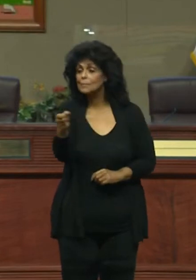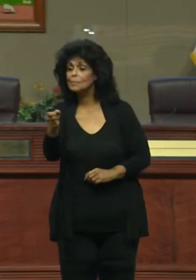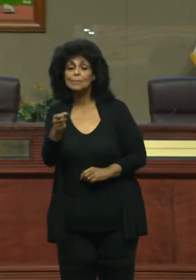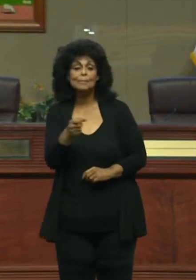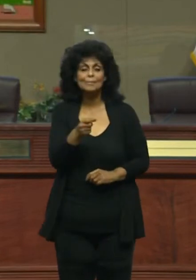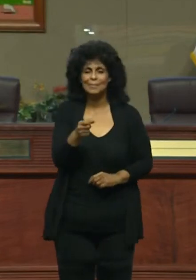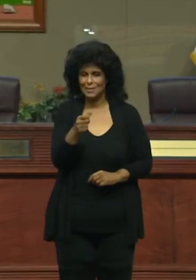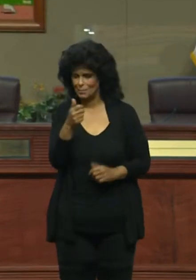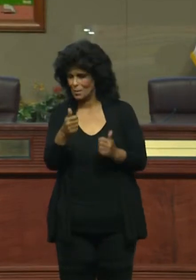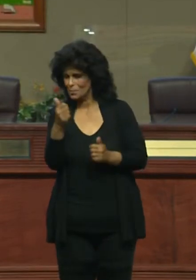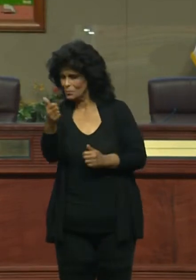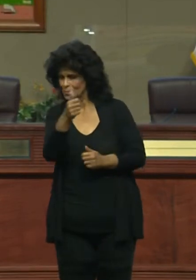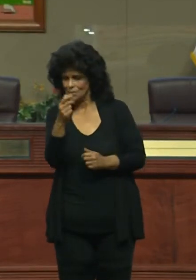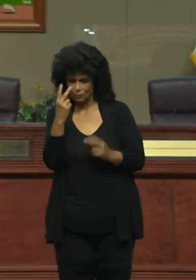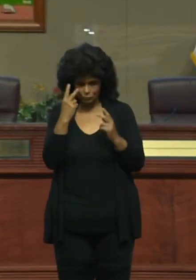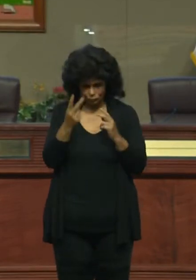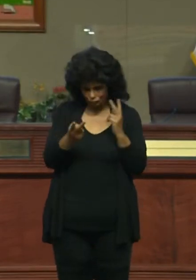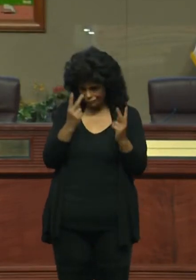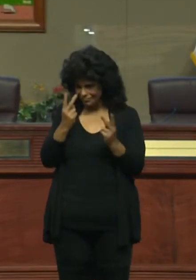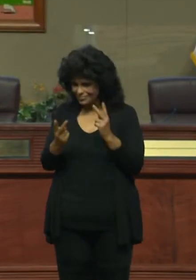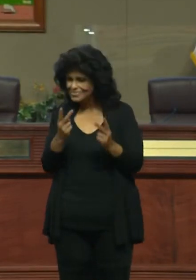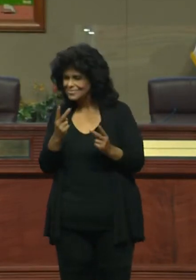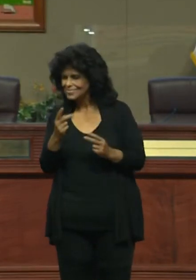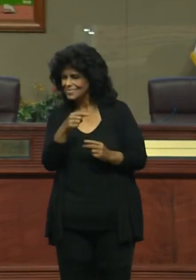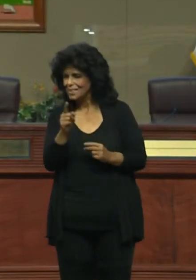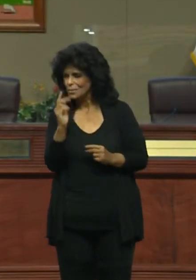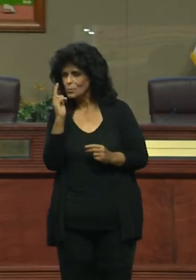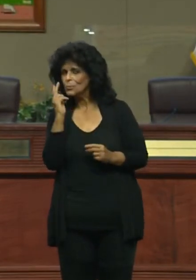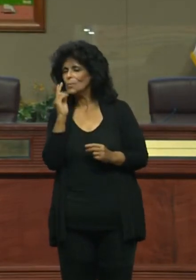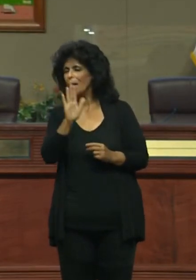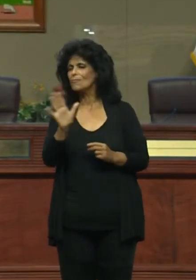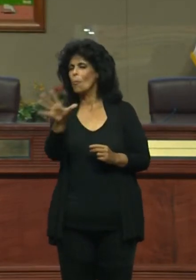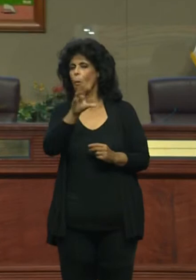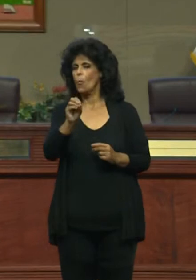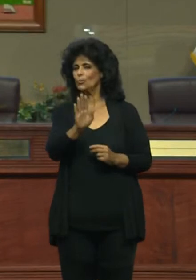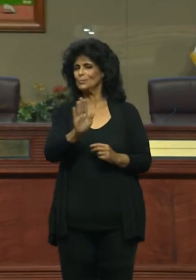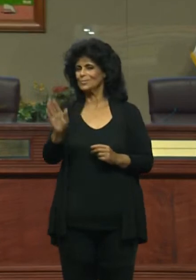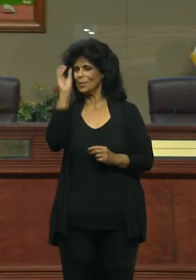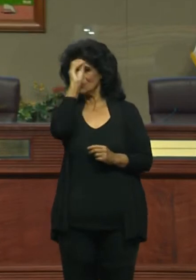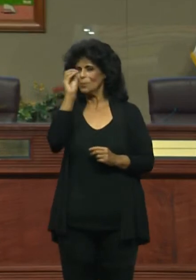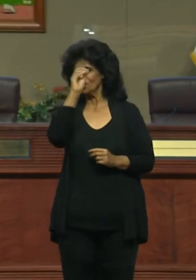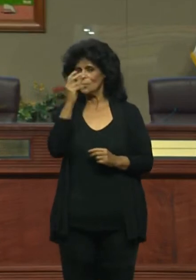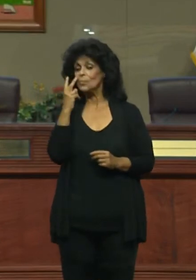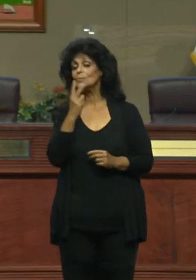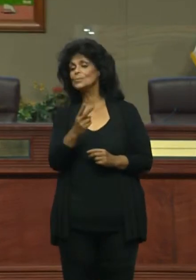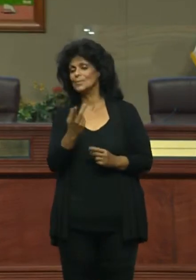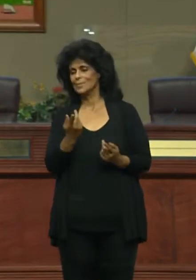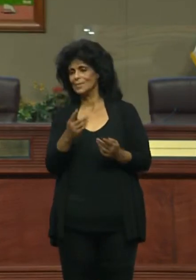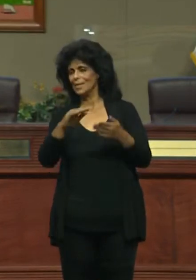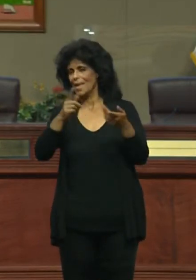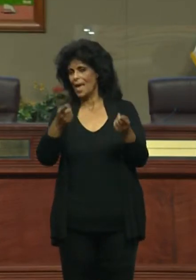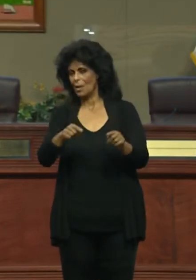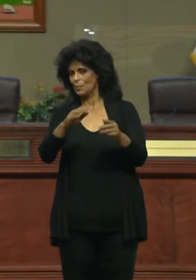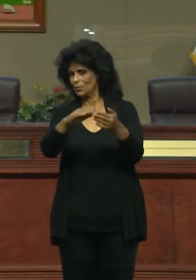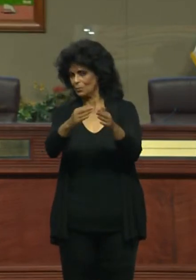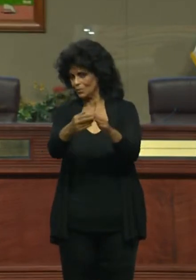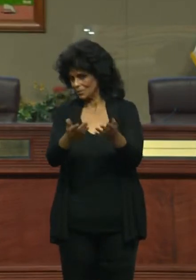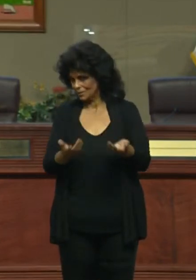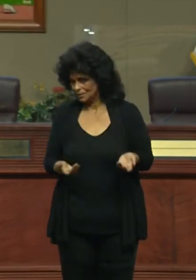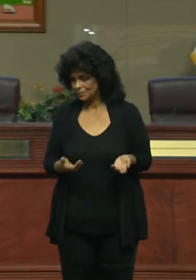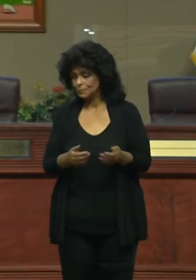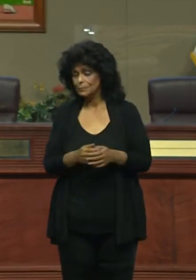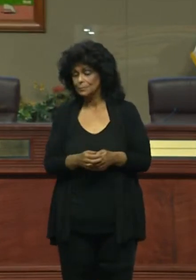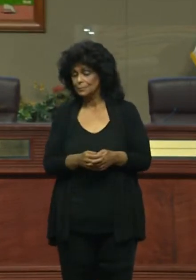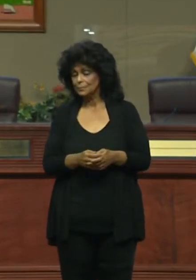following the guidelines that were being recommended by the Centers for Disease Control. The phasing approach